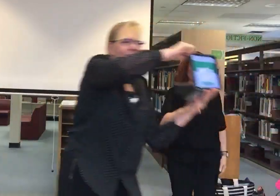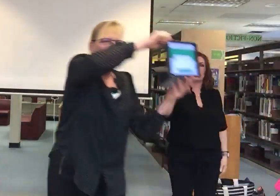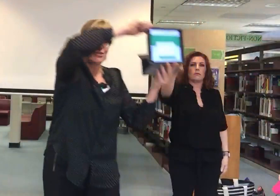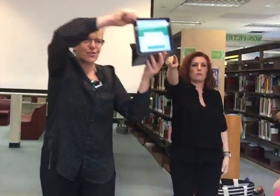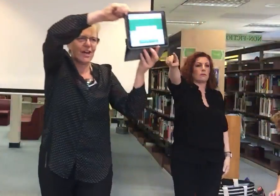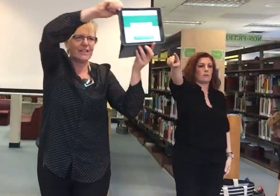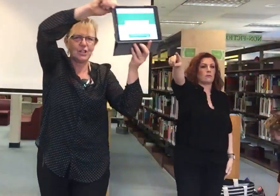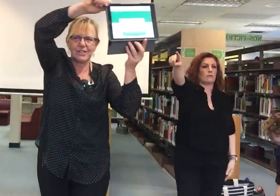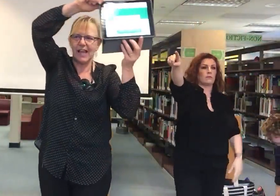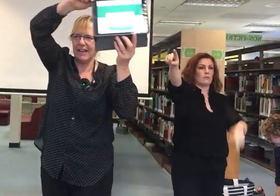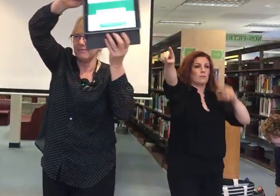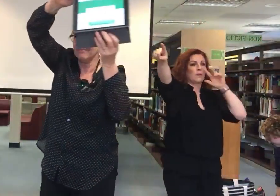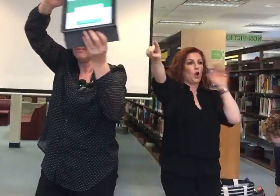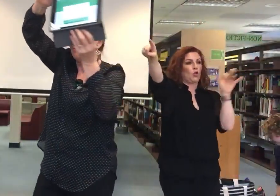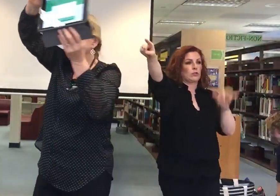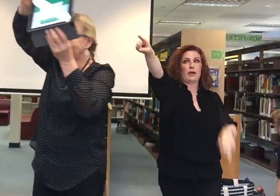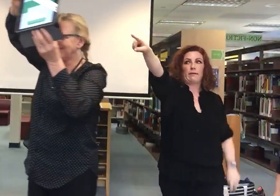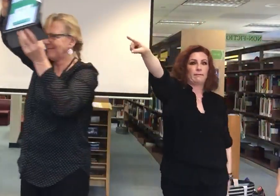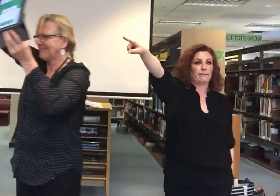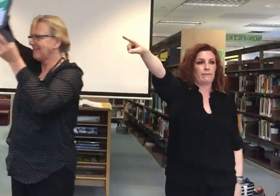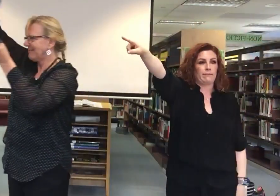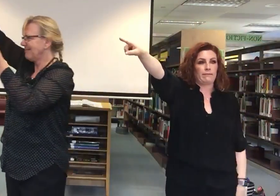what the scavenger hunt looks like.